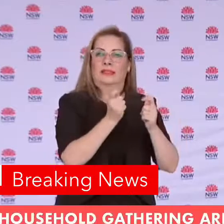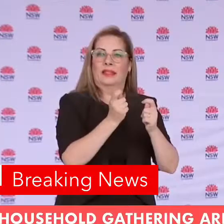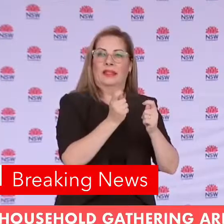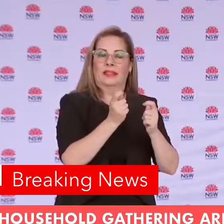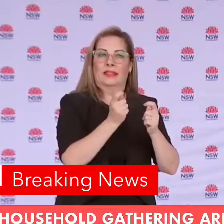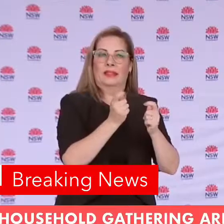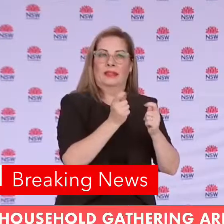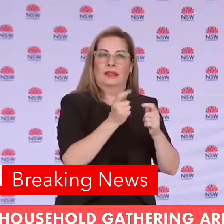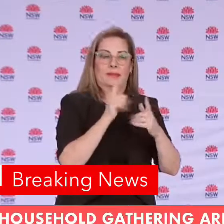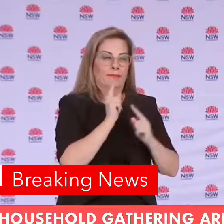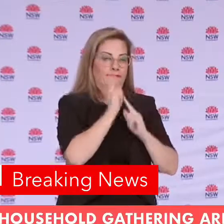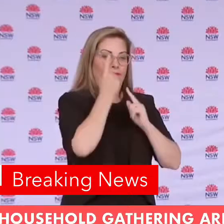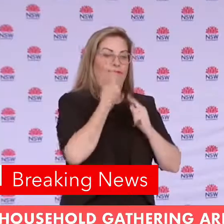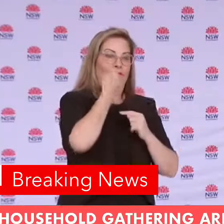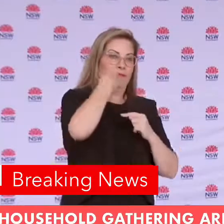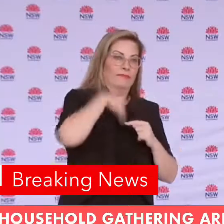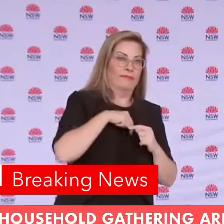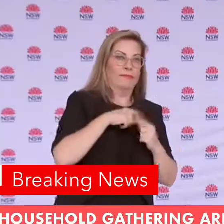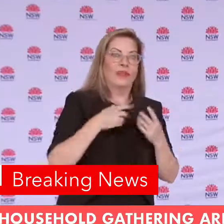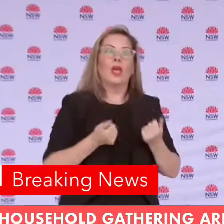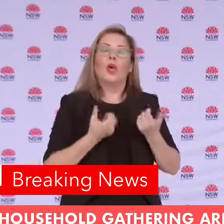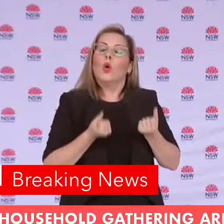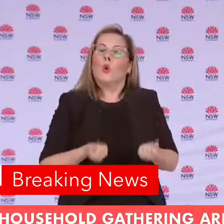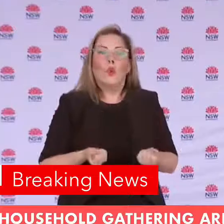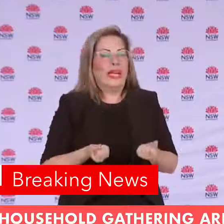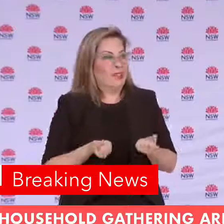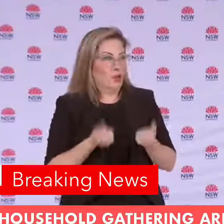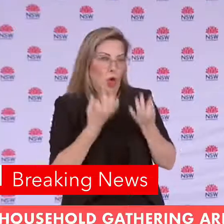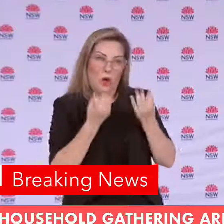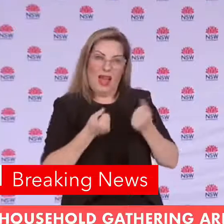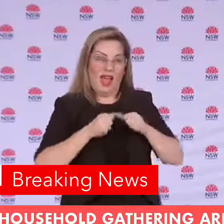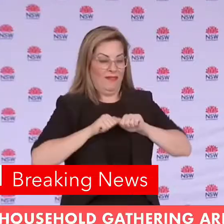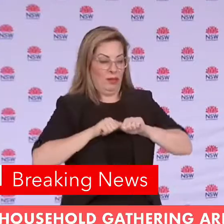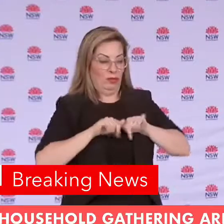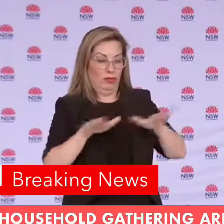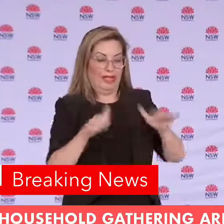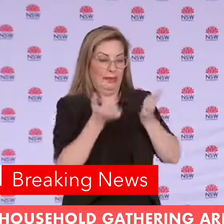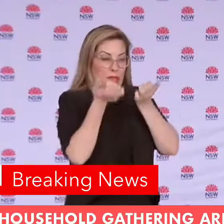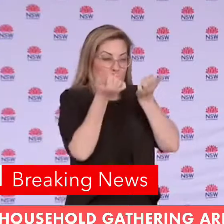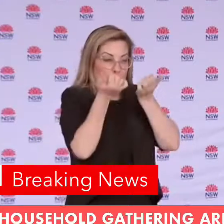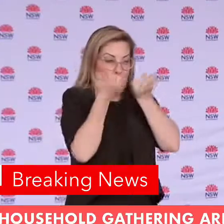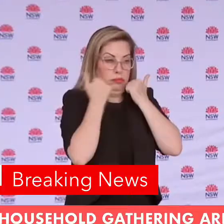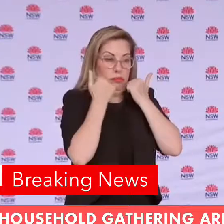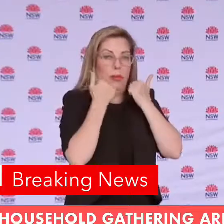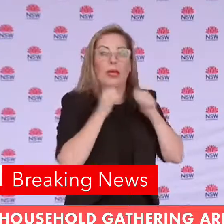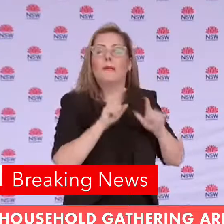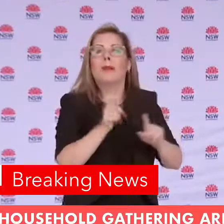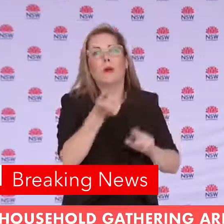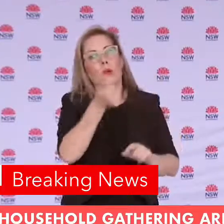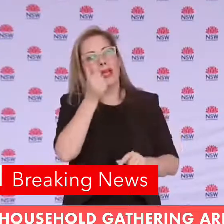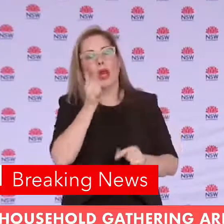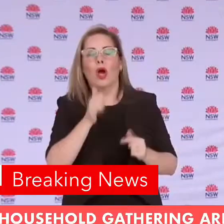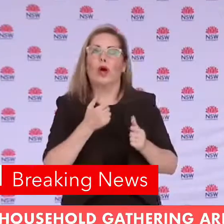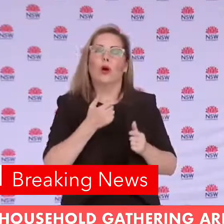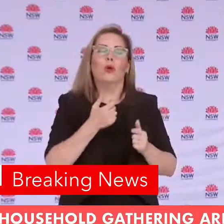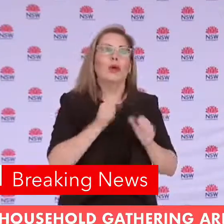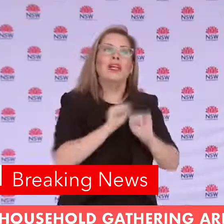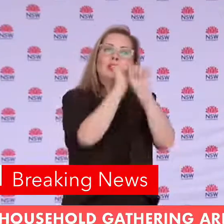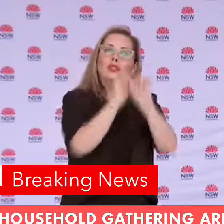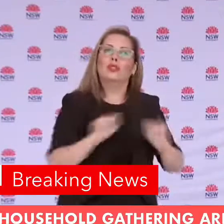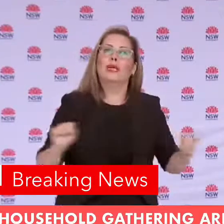result. We haven't got transmission at that event, but we know that gyms are high risk for transmission, so we want to take a